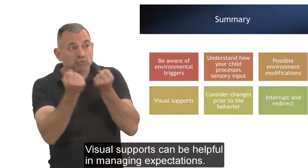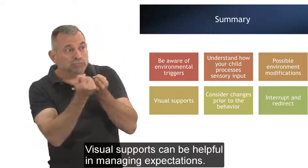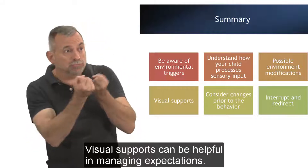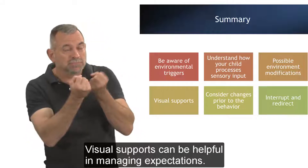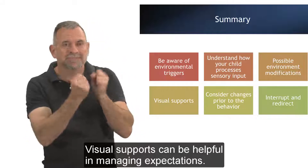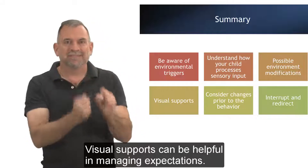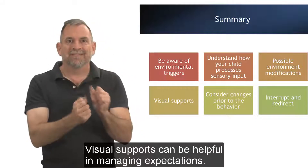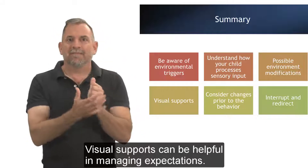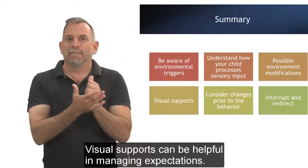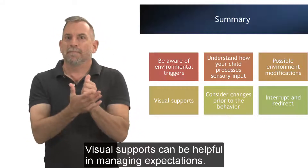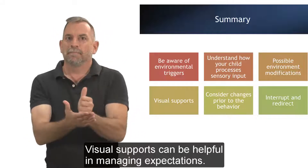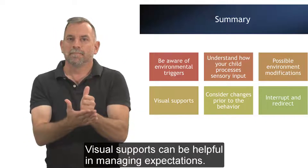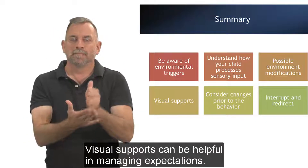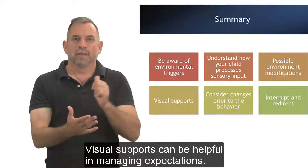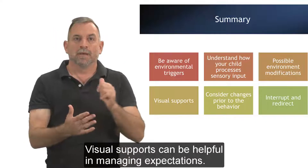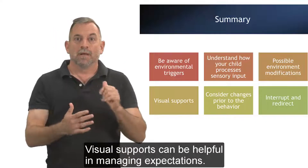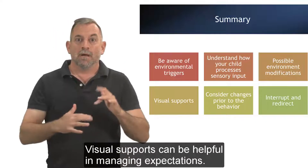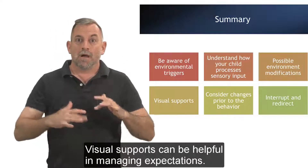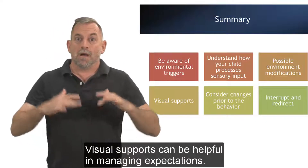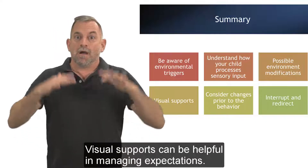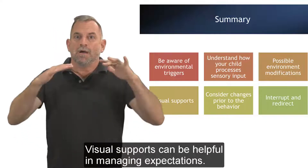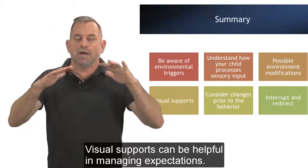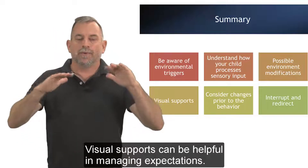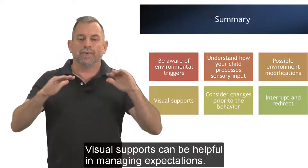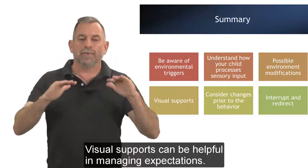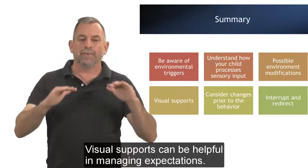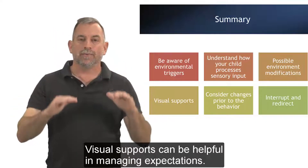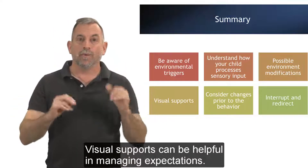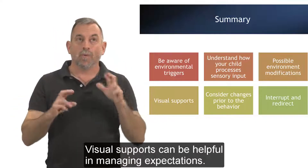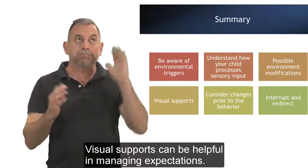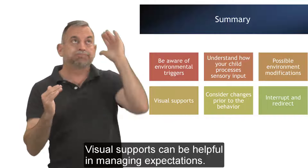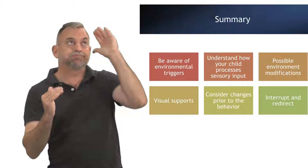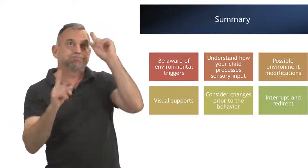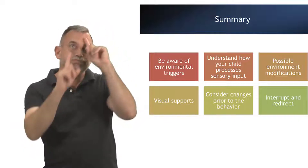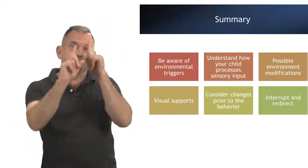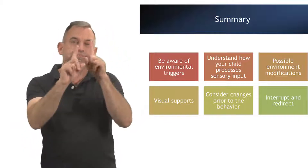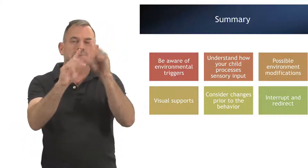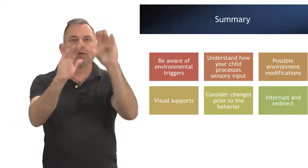Visual supports can be helpful in managing expectations.